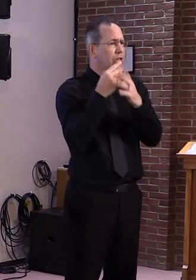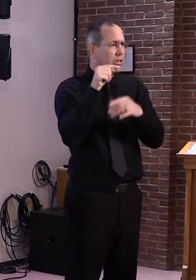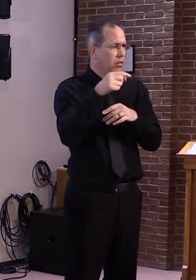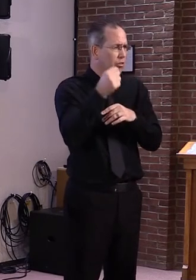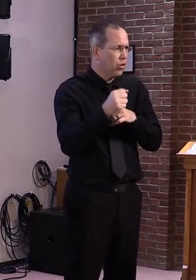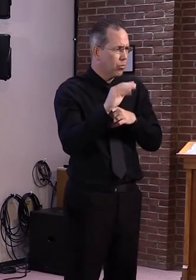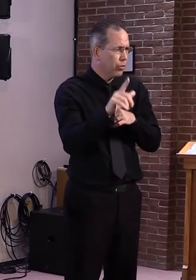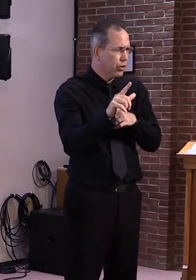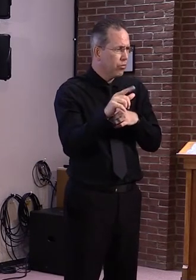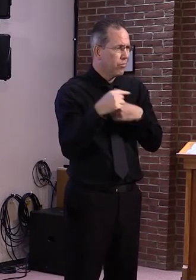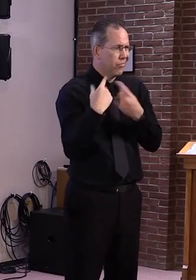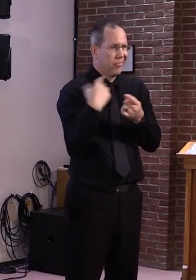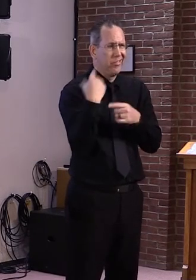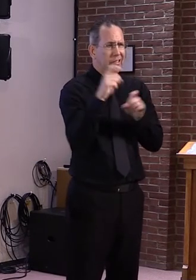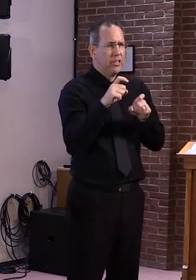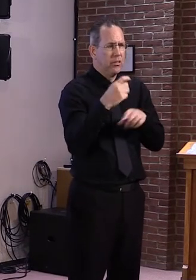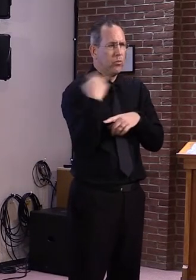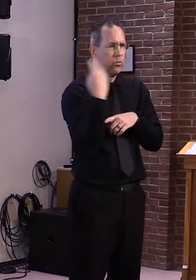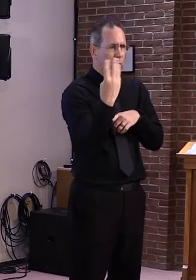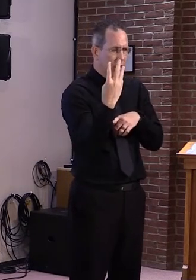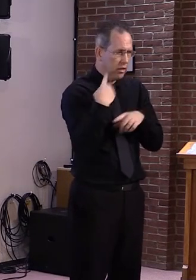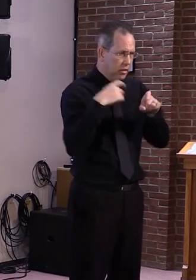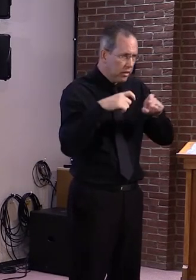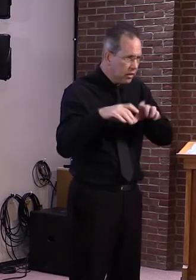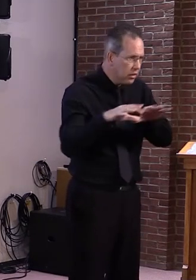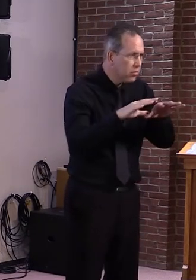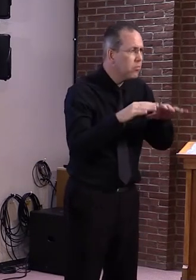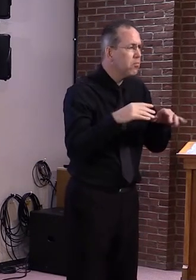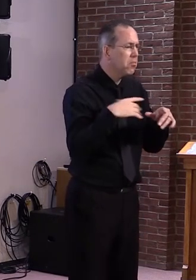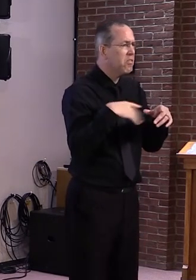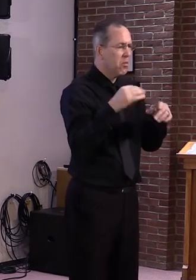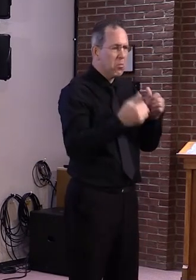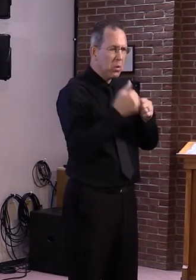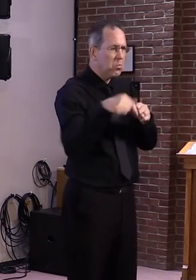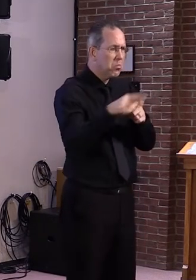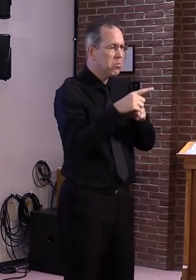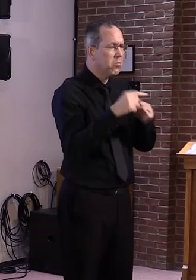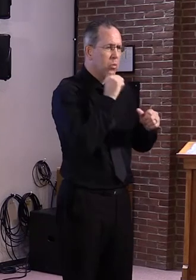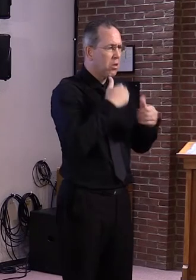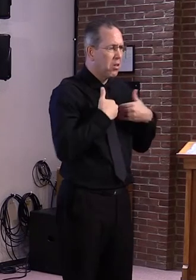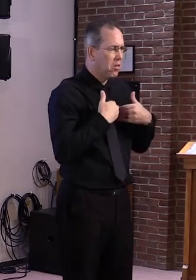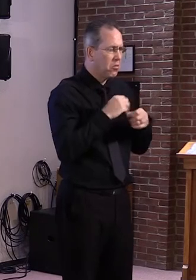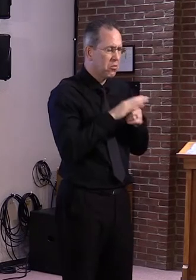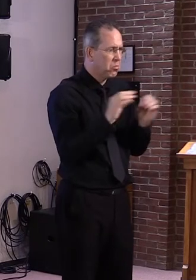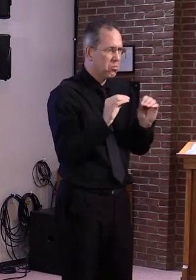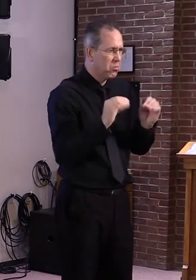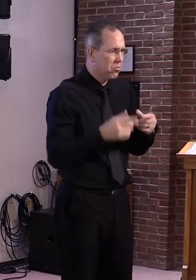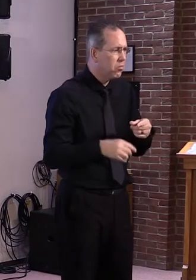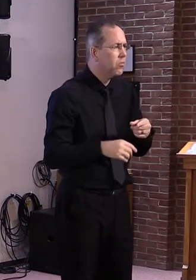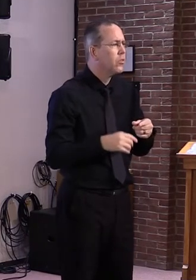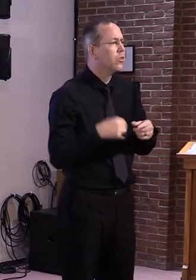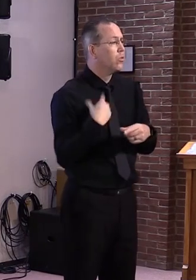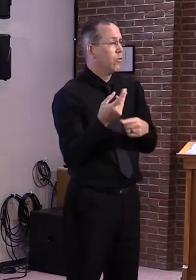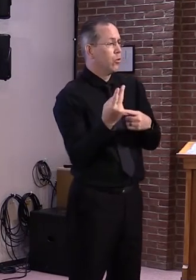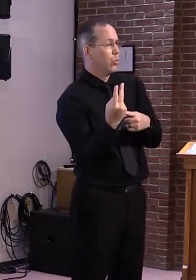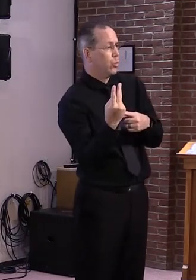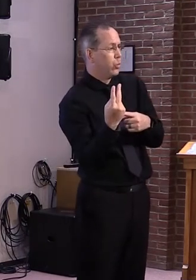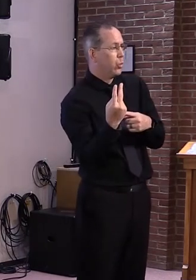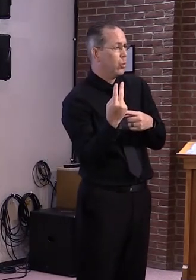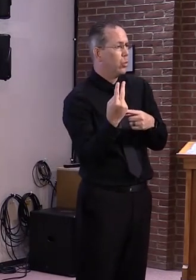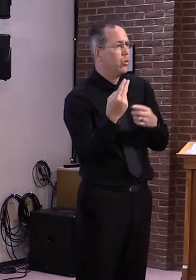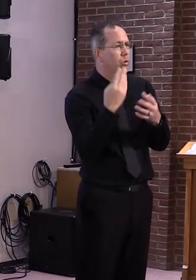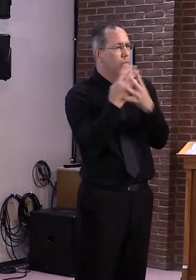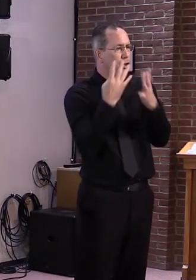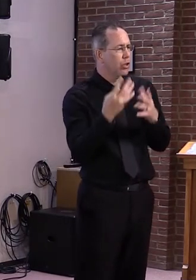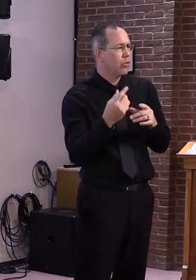the completed tests were negative. We did have two inmates that refused testing. They were